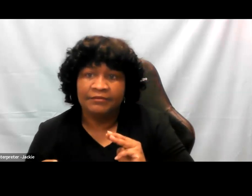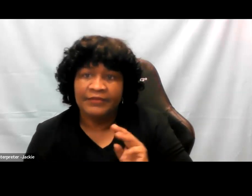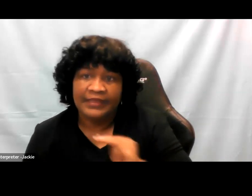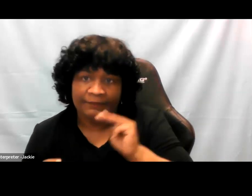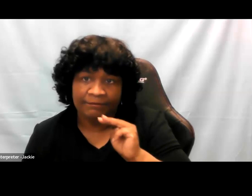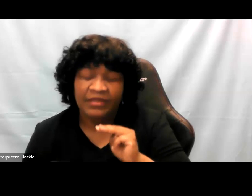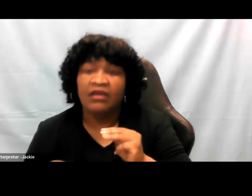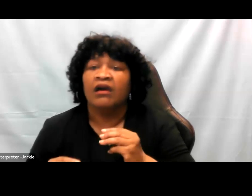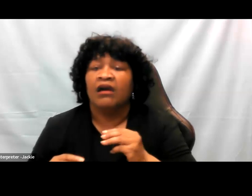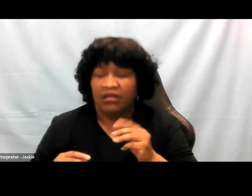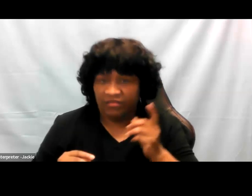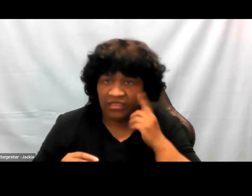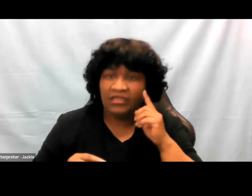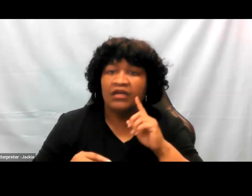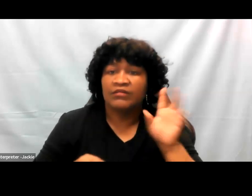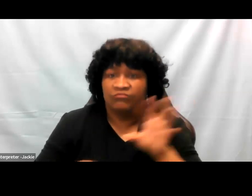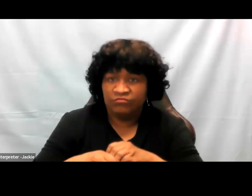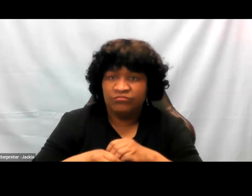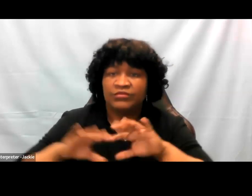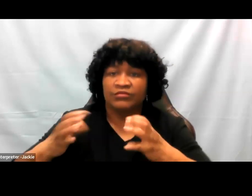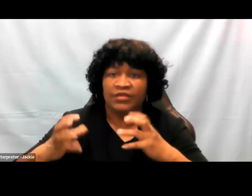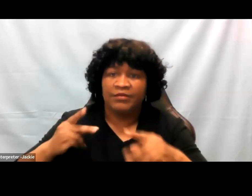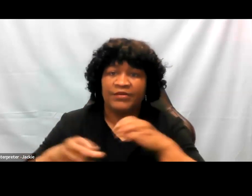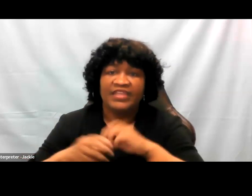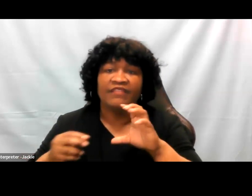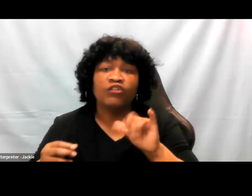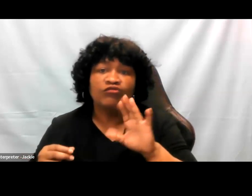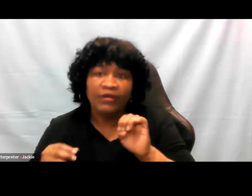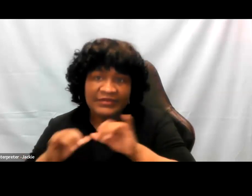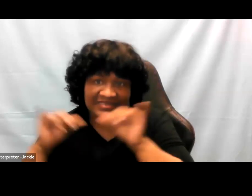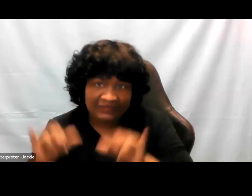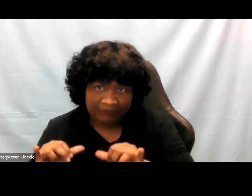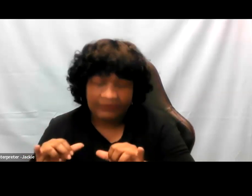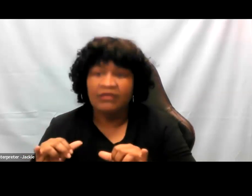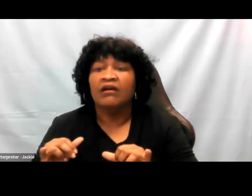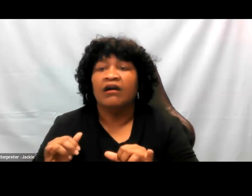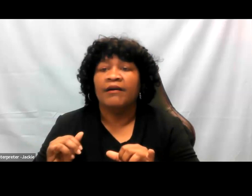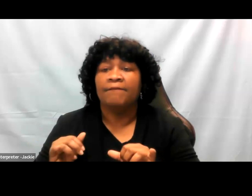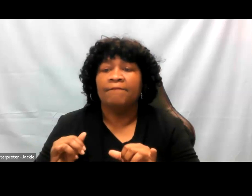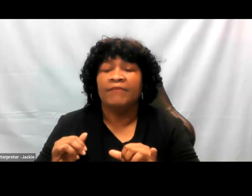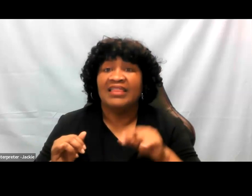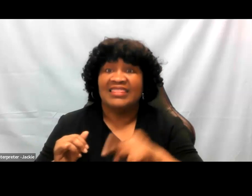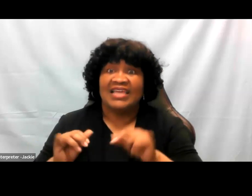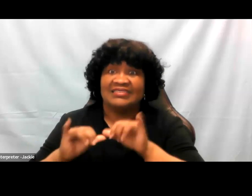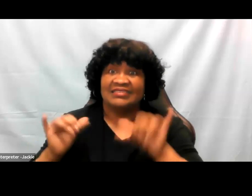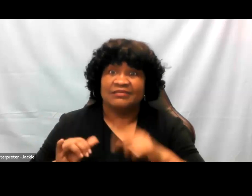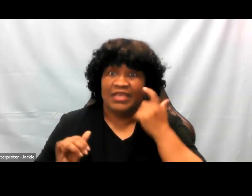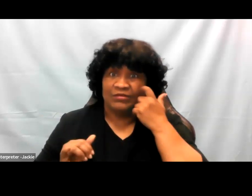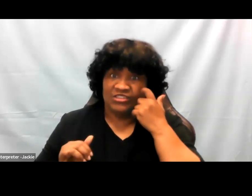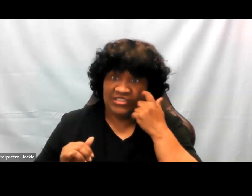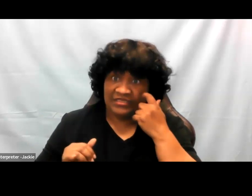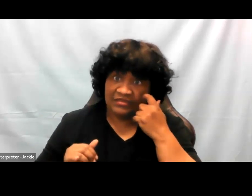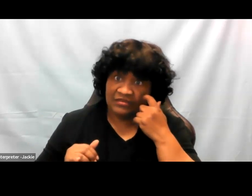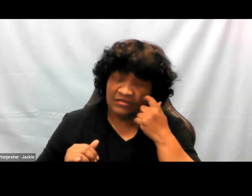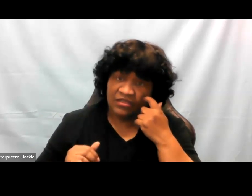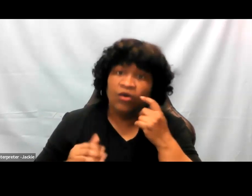population that is caught up in the criminal legal system. I think what I wanted to add is that the system that we just sort of saw laid out,